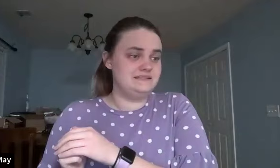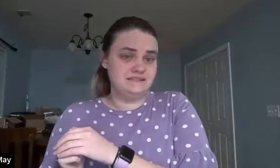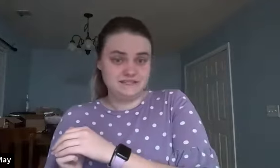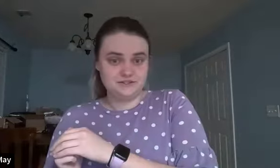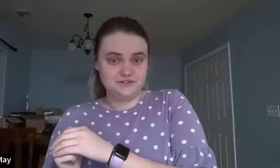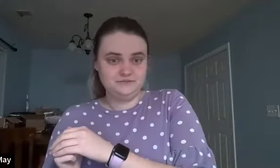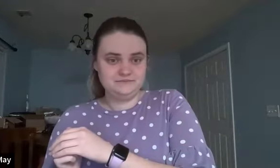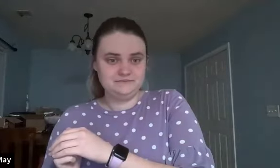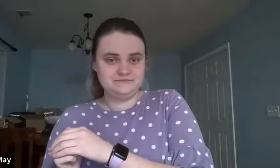Deer,